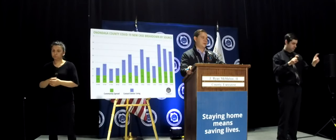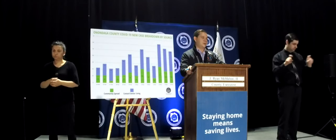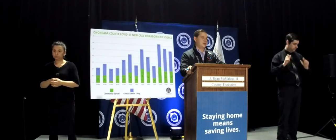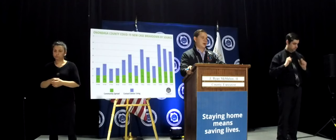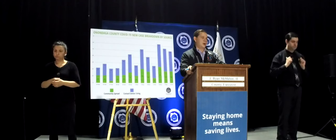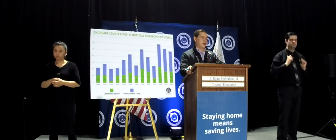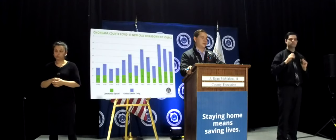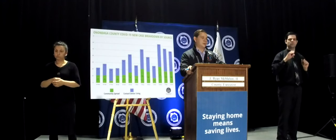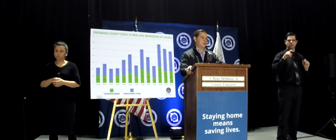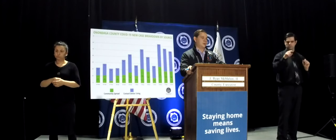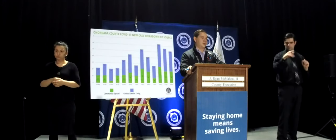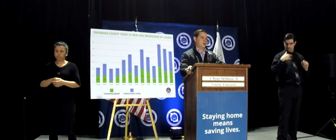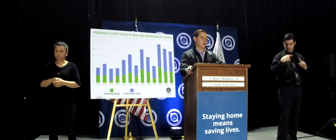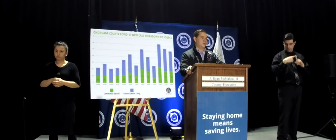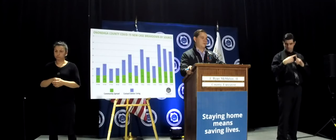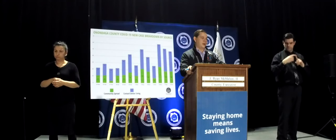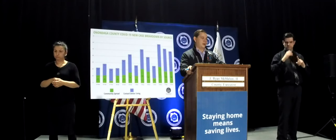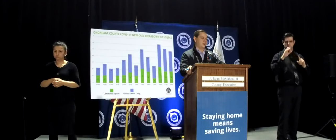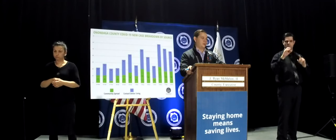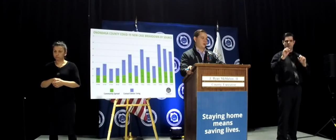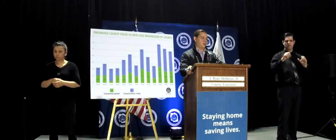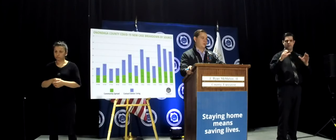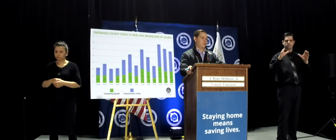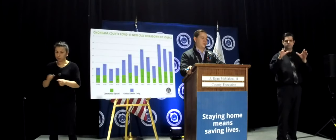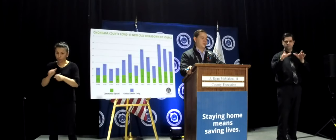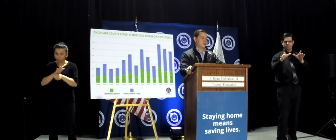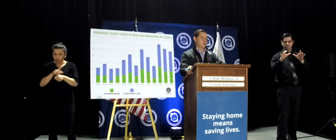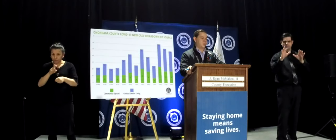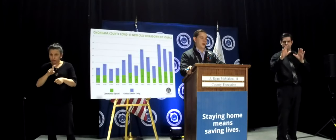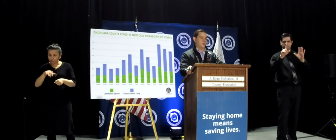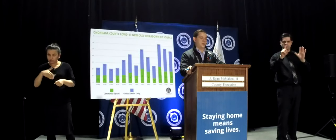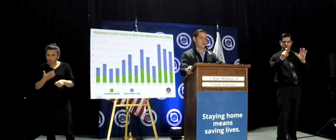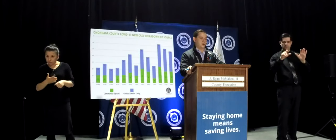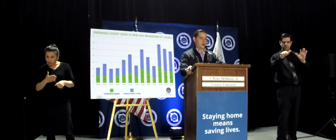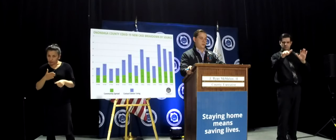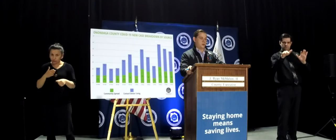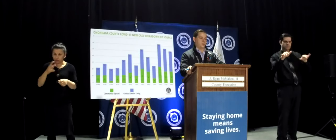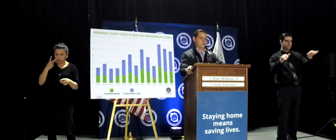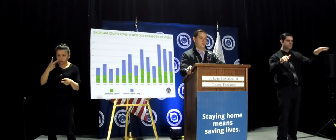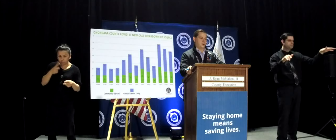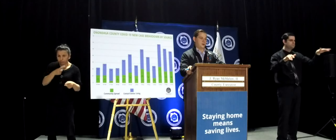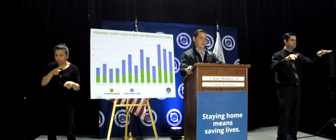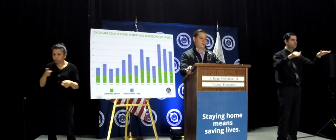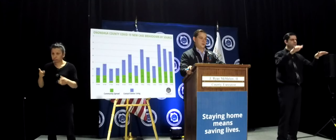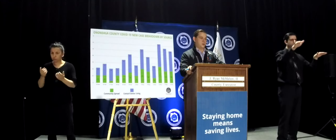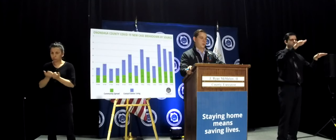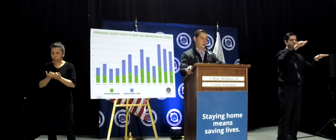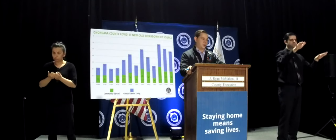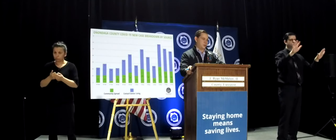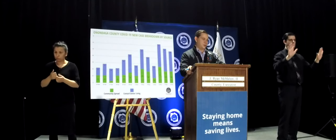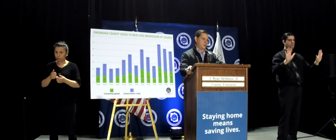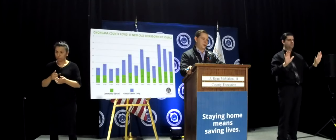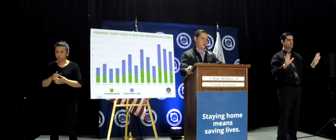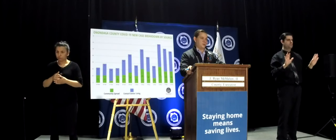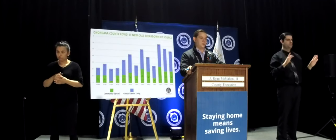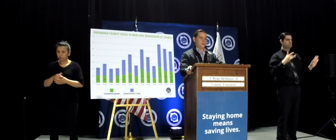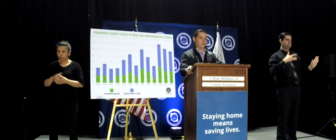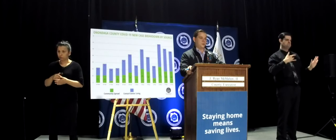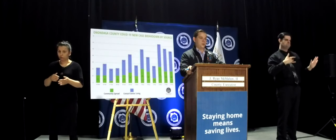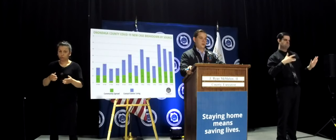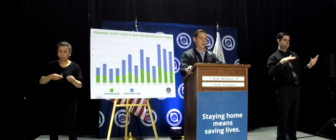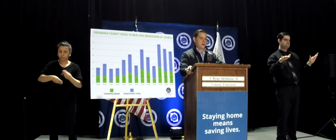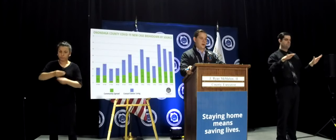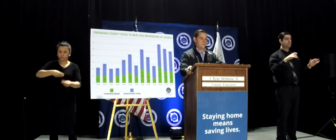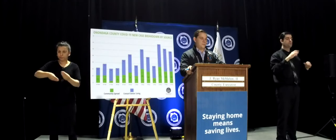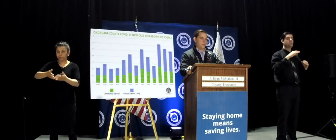this and flattening the curve. That's why we can talk about restart. That's why we're going to restart when we